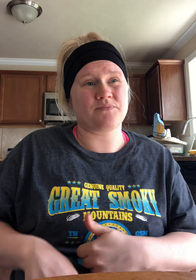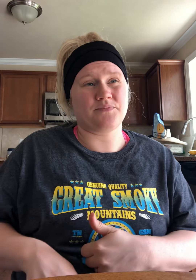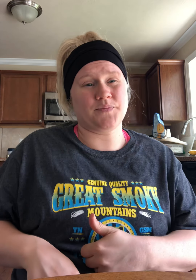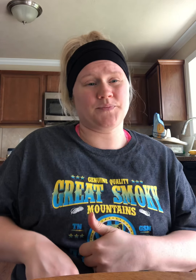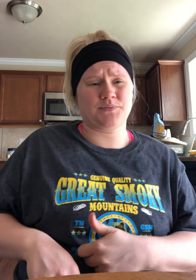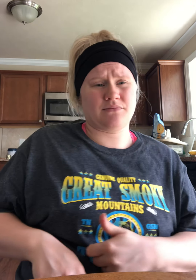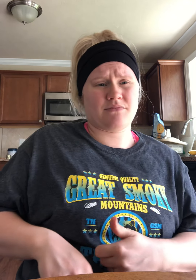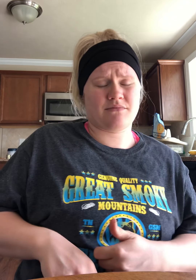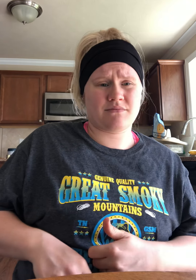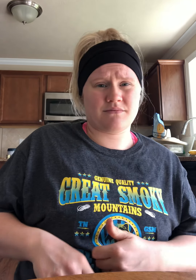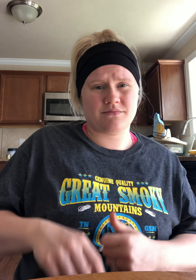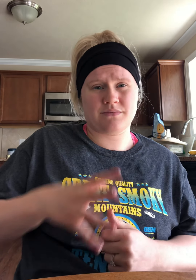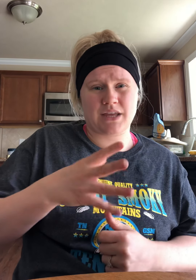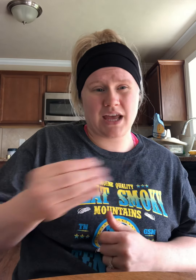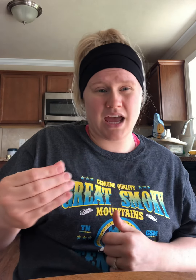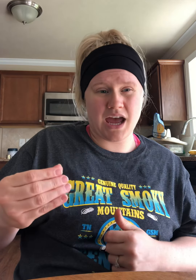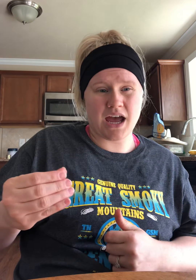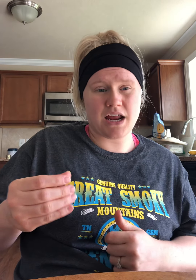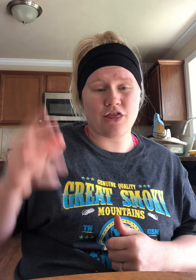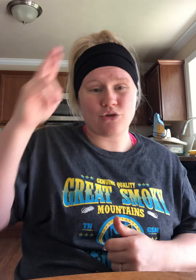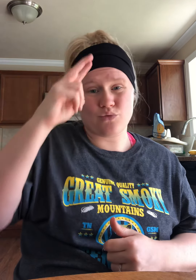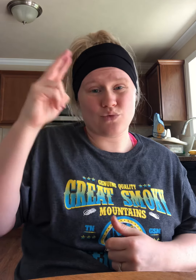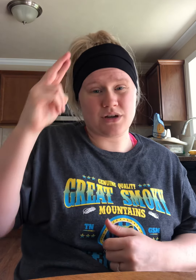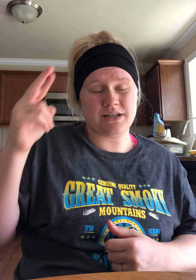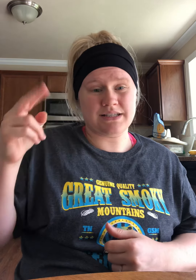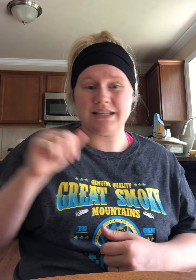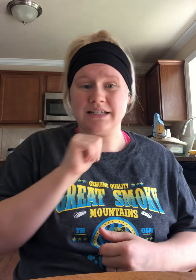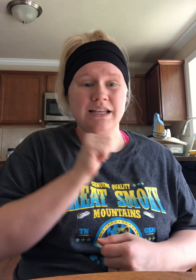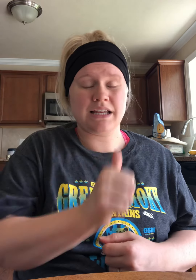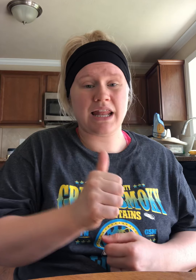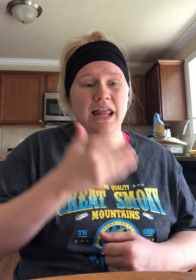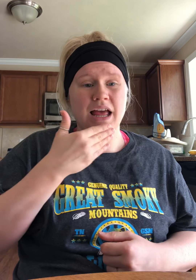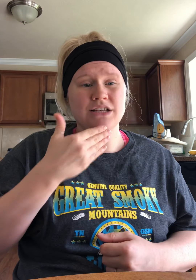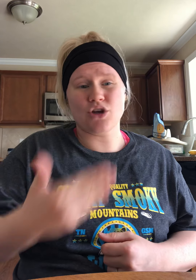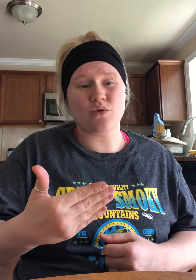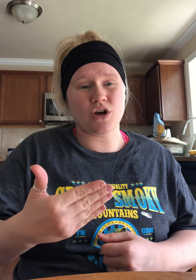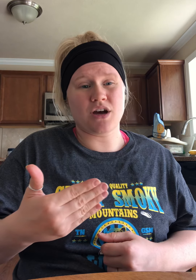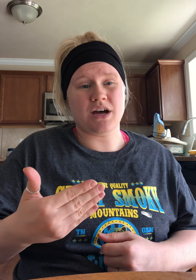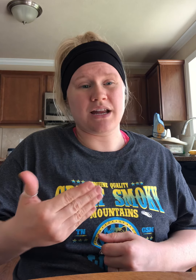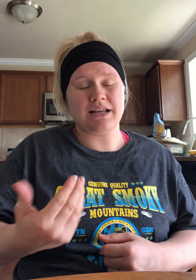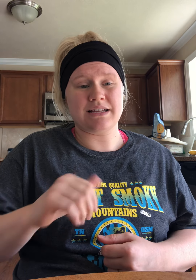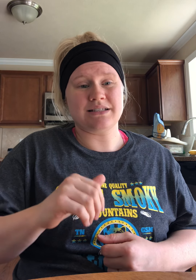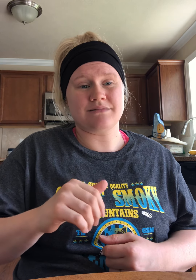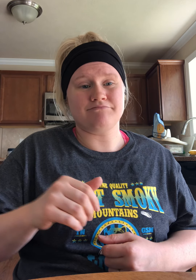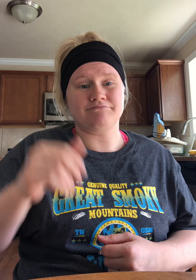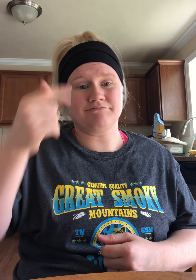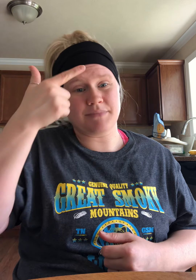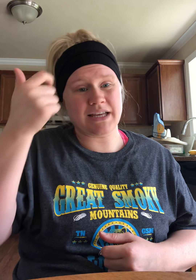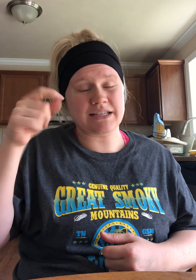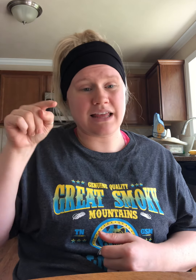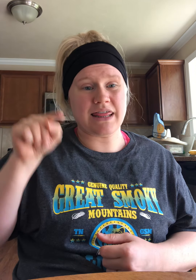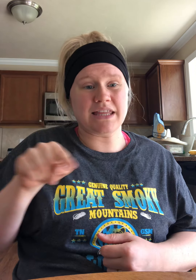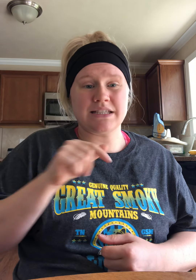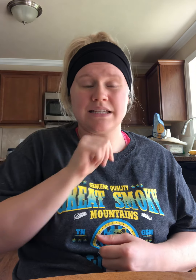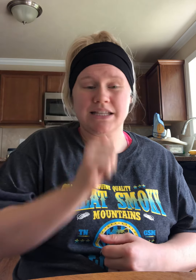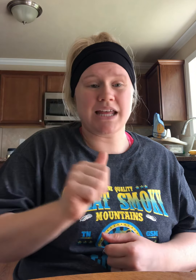And the reason why this isn't so good is that this is not so testable, because it's depending